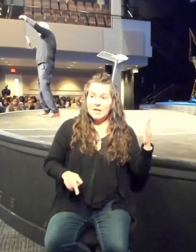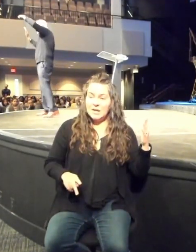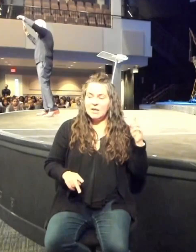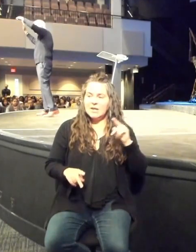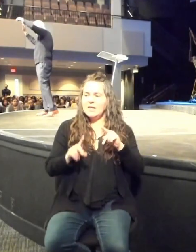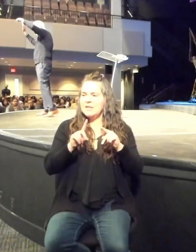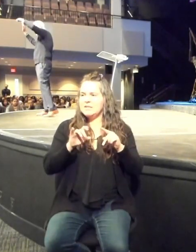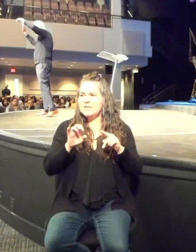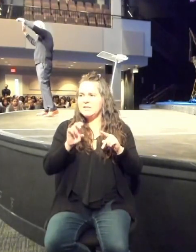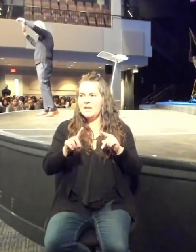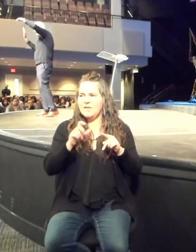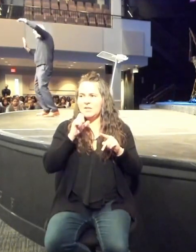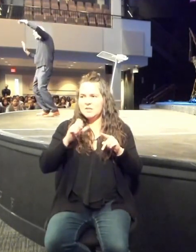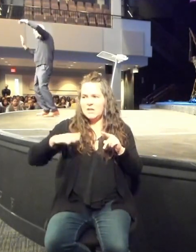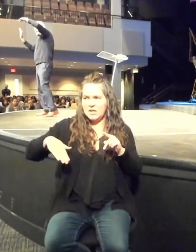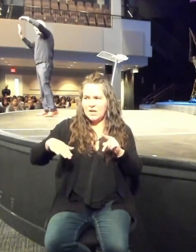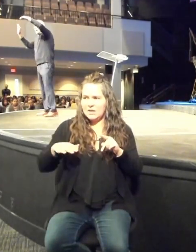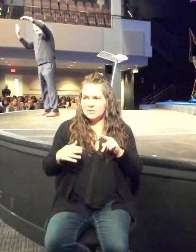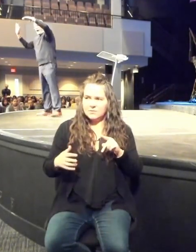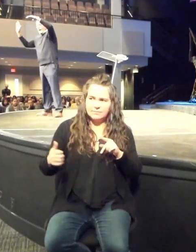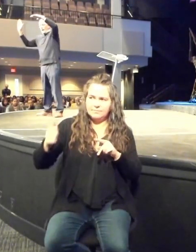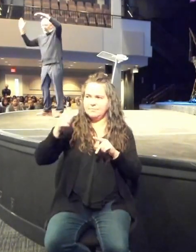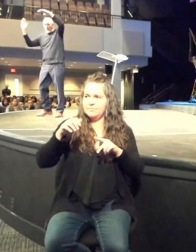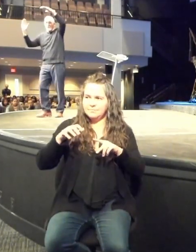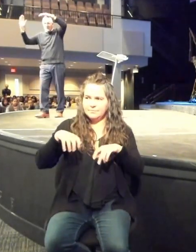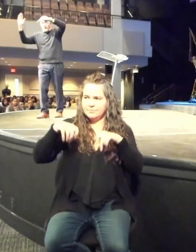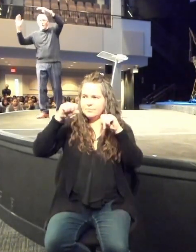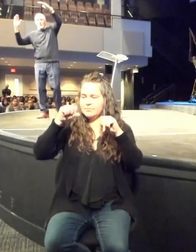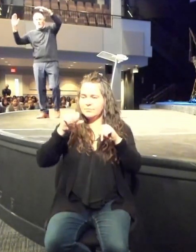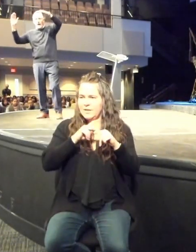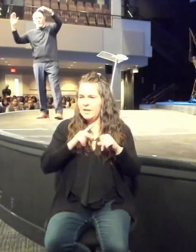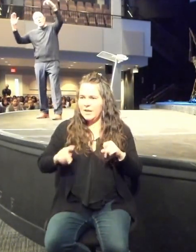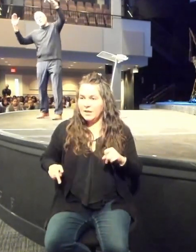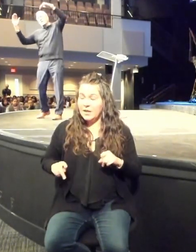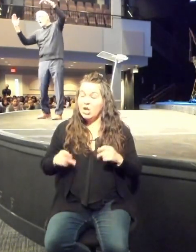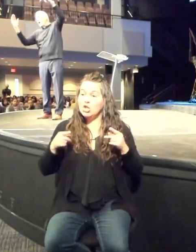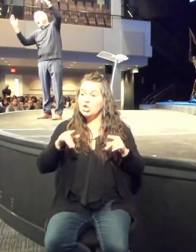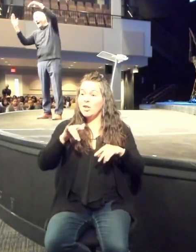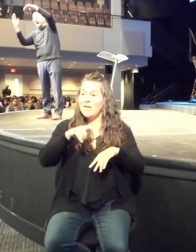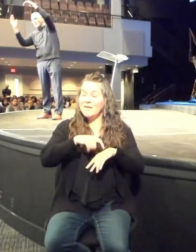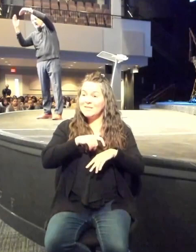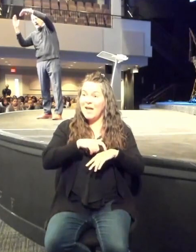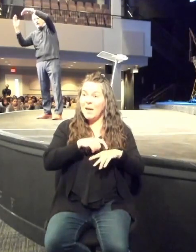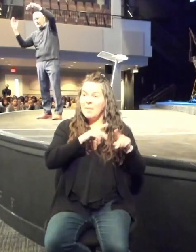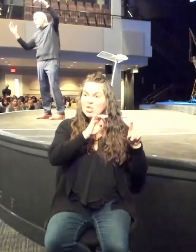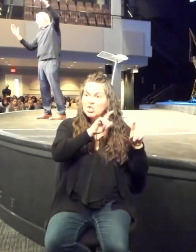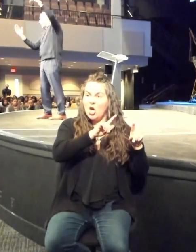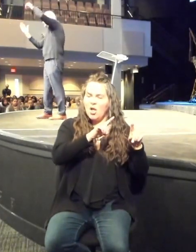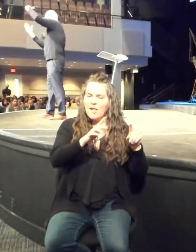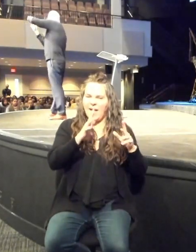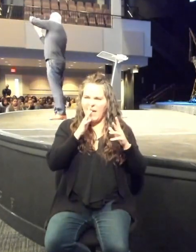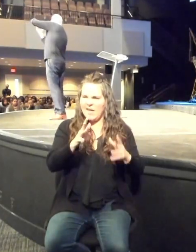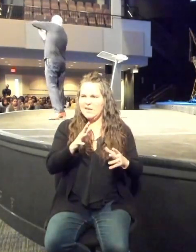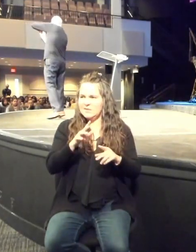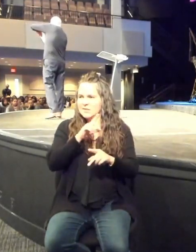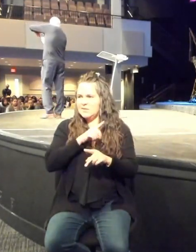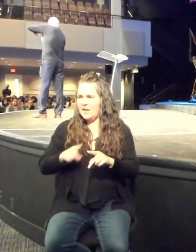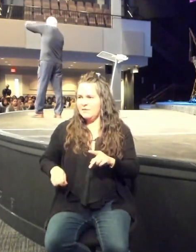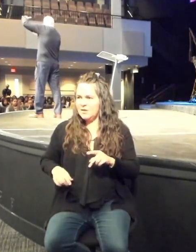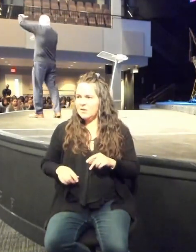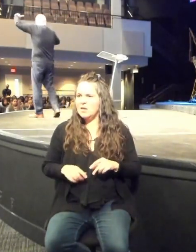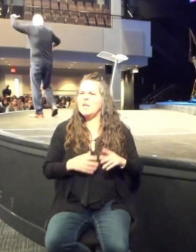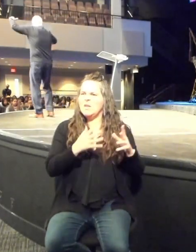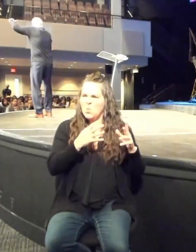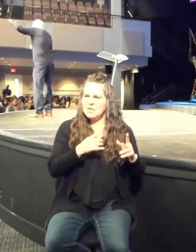the way to becoming king, but he wasn't king yet. And during this period of time, Saul hates David. Saul wants to kill David.